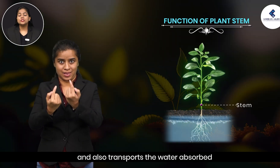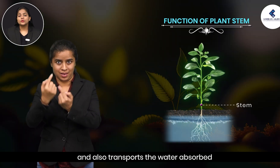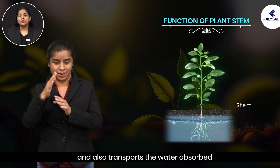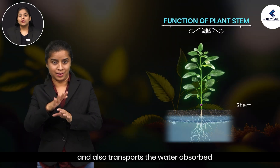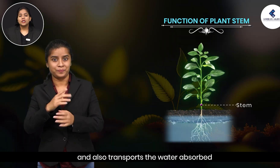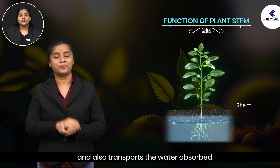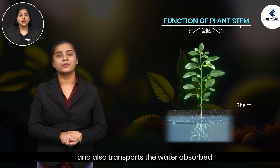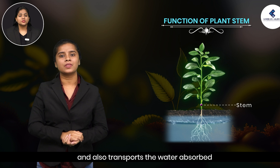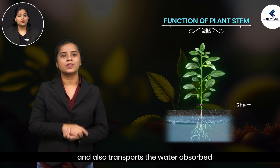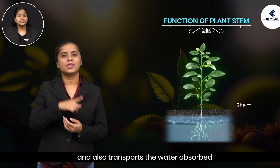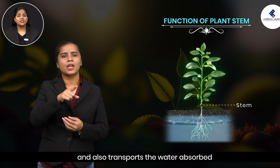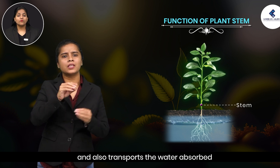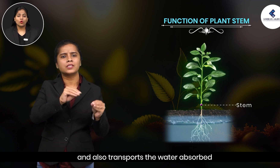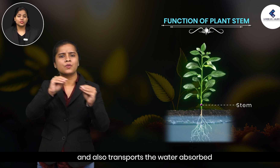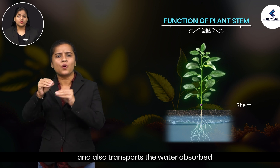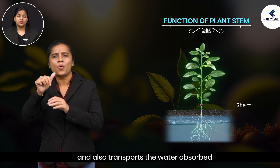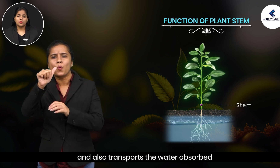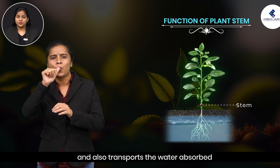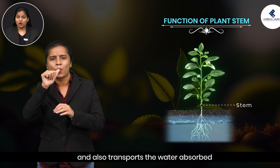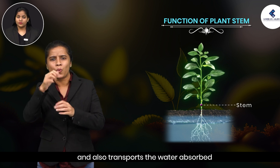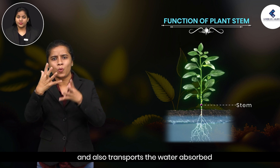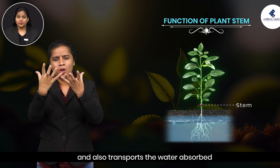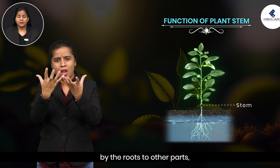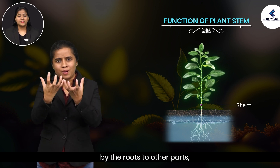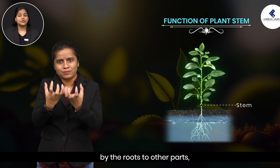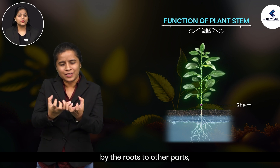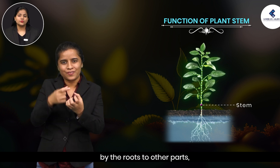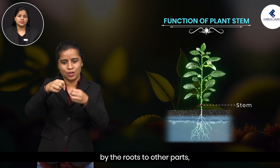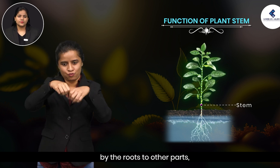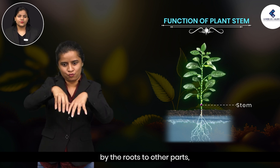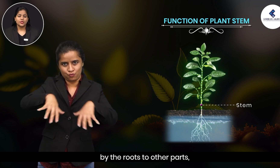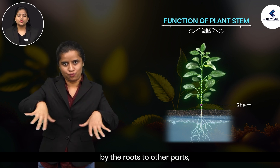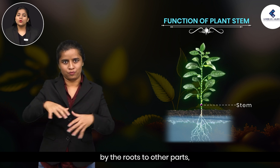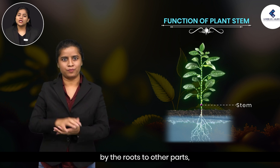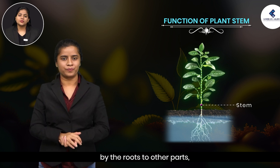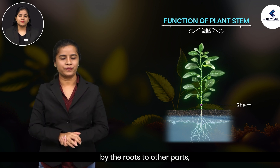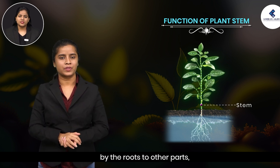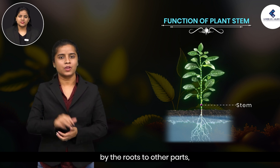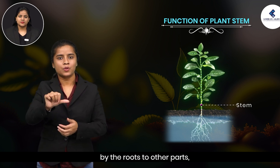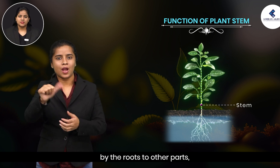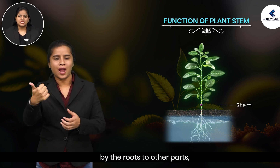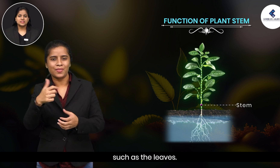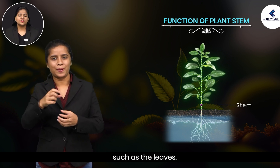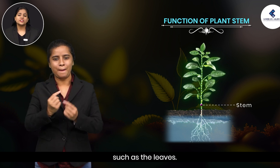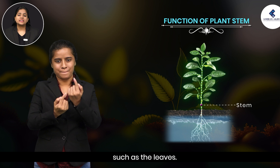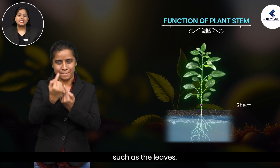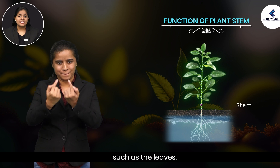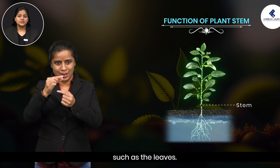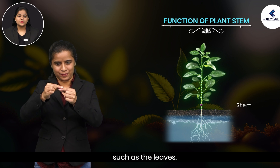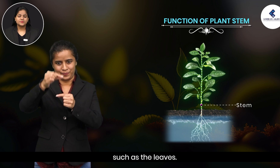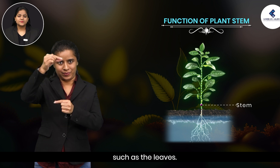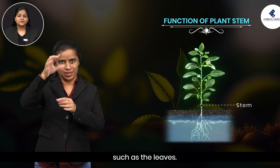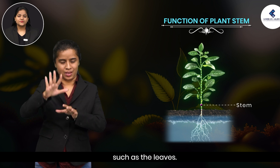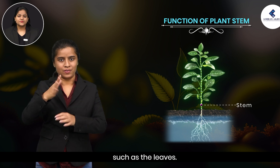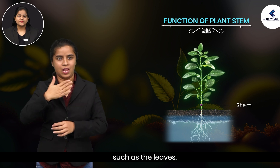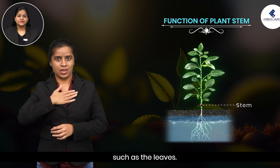and also transports the water absorbed by the roots to other parts, such as the